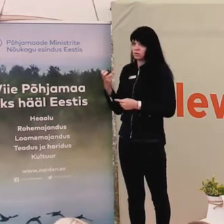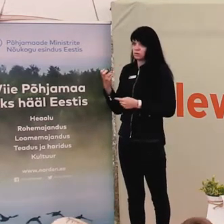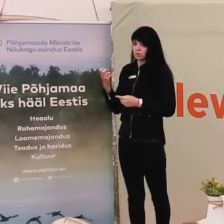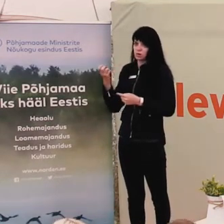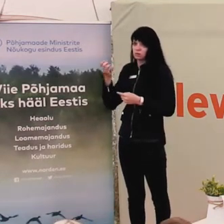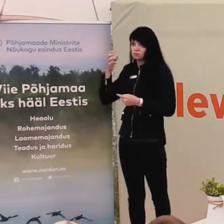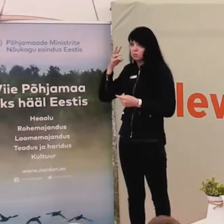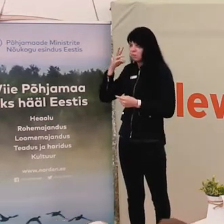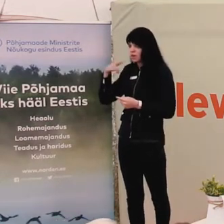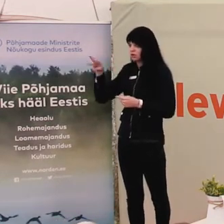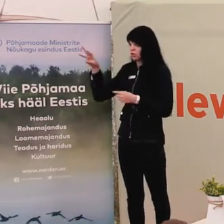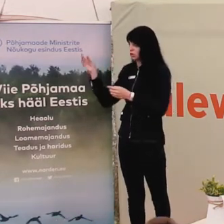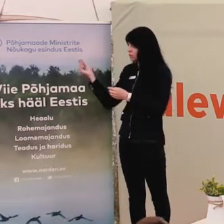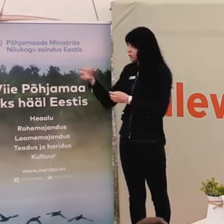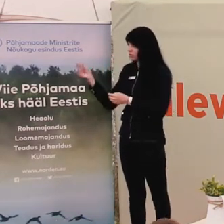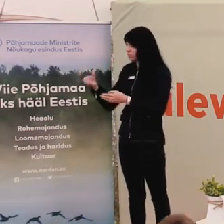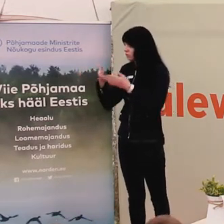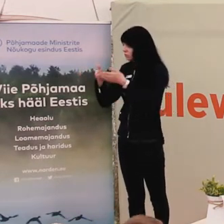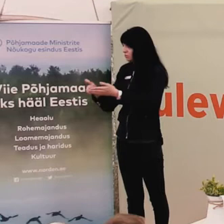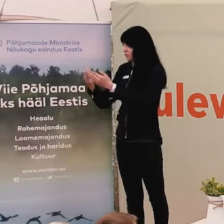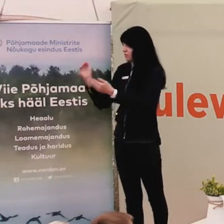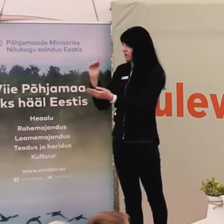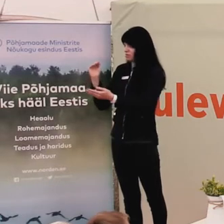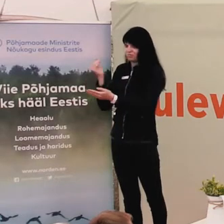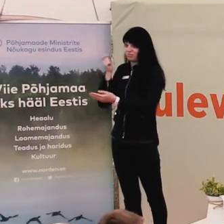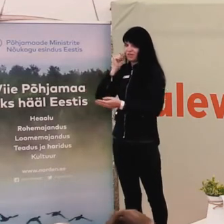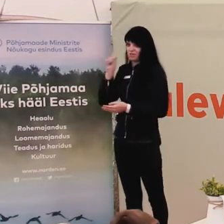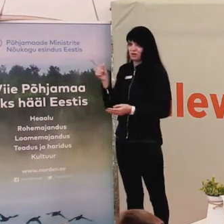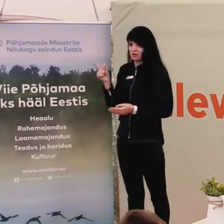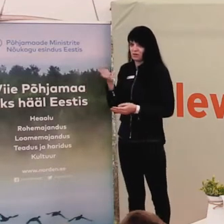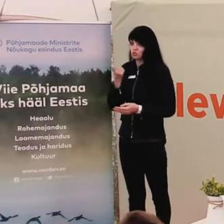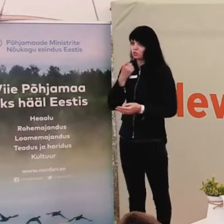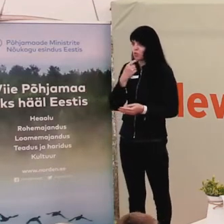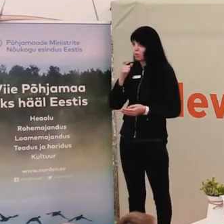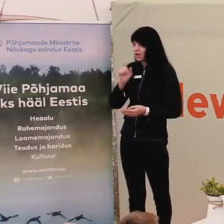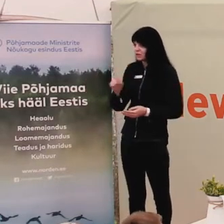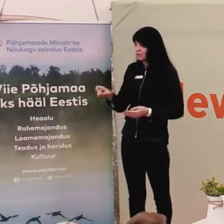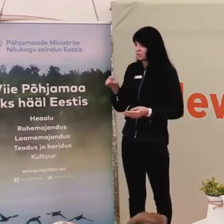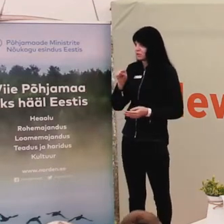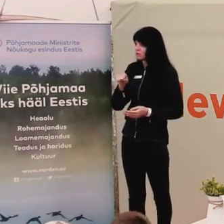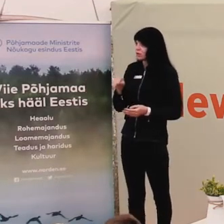200 million for these shipping companies, it's so strange that Finnish people could drink alcoholic